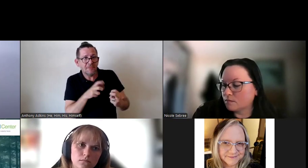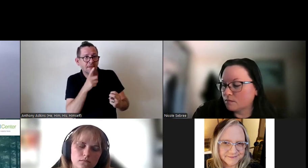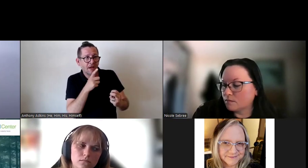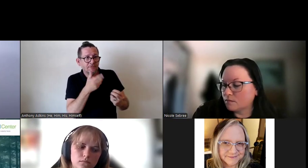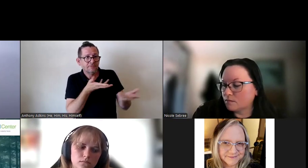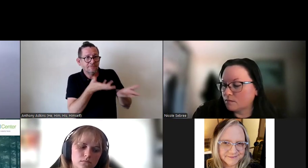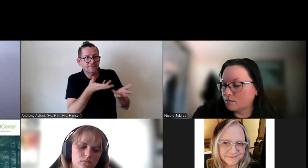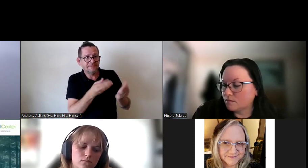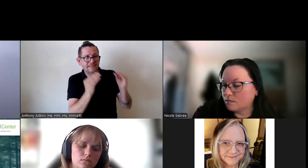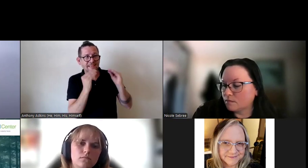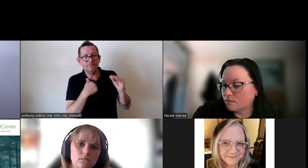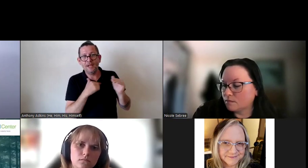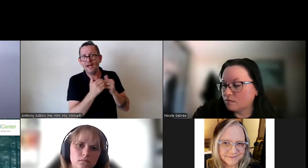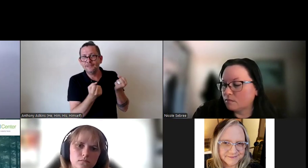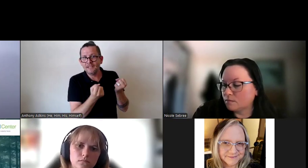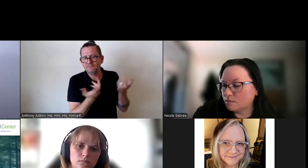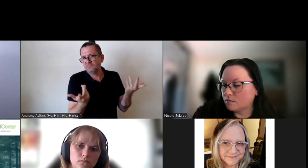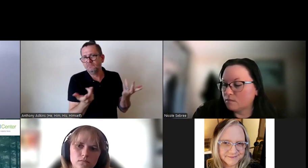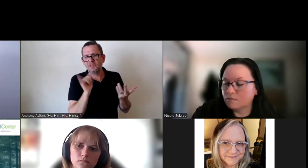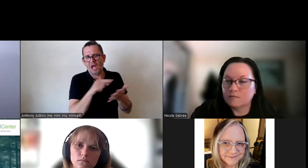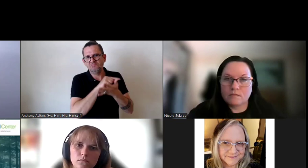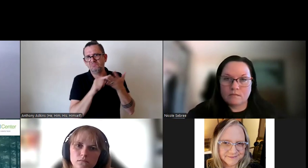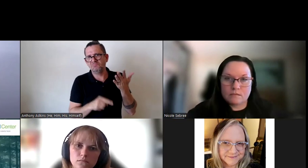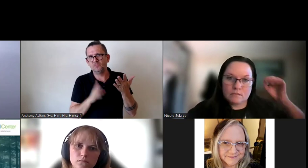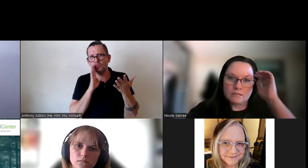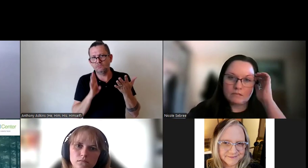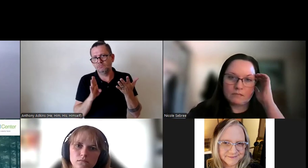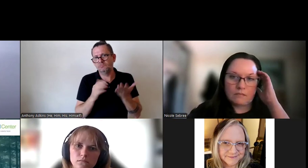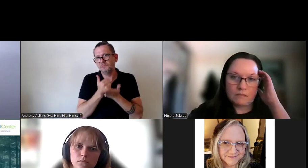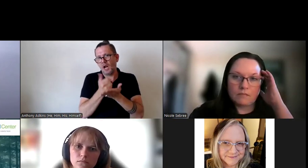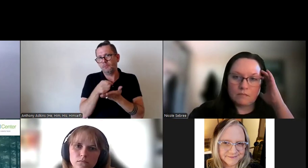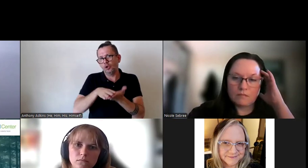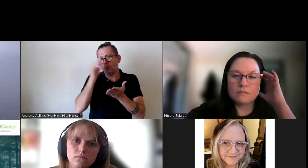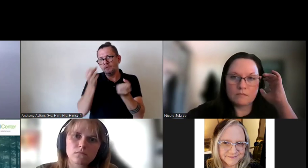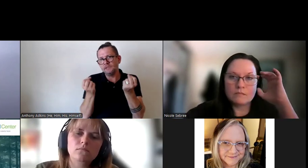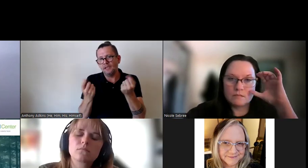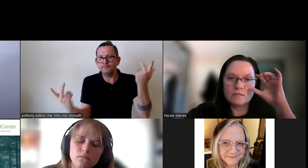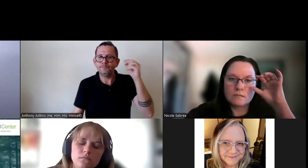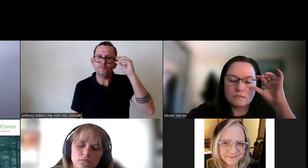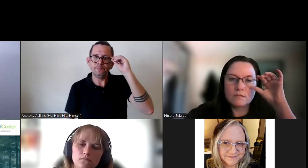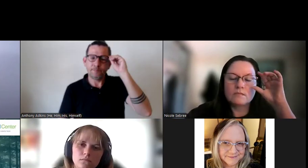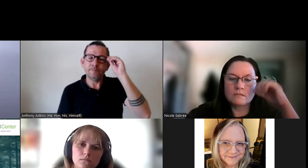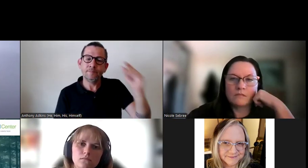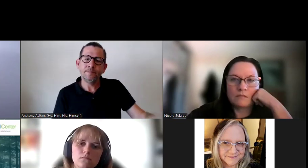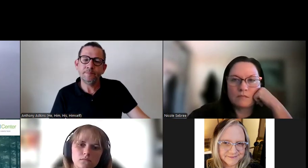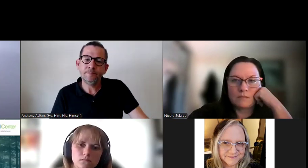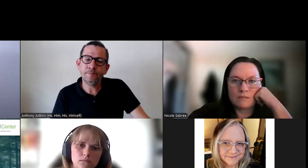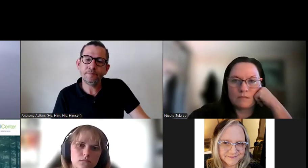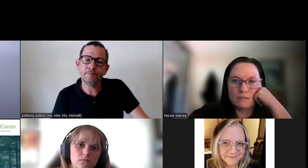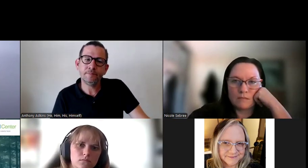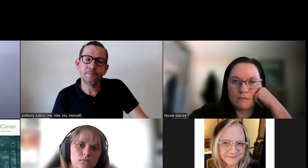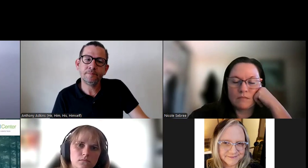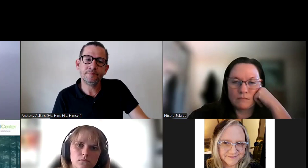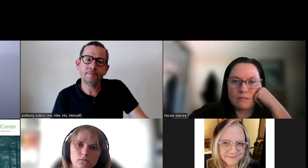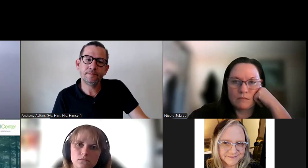individual, I mean, you could ask them, hey, can you, come and teach me a couple, like, how can I ask you how your day's going or something like that? A lot of people